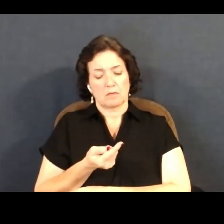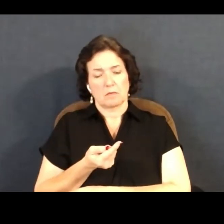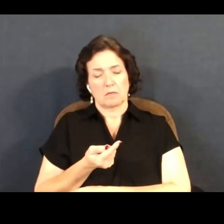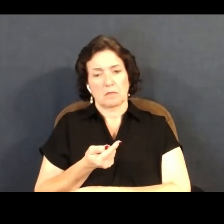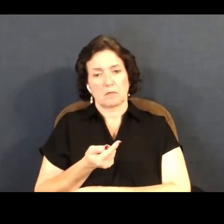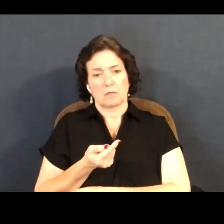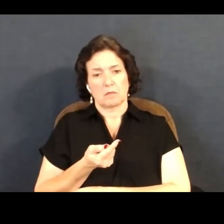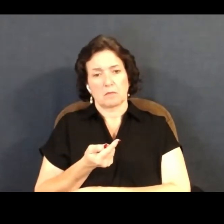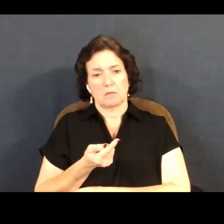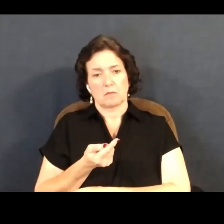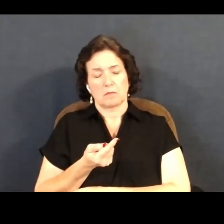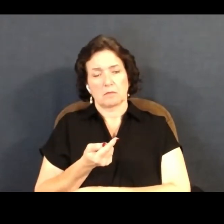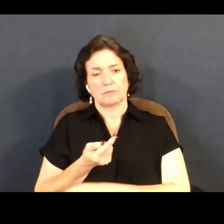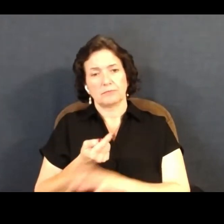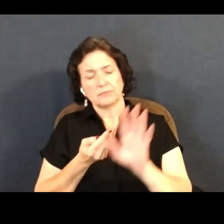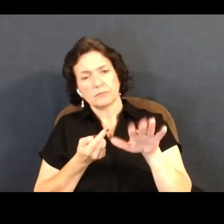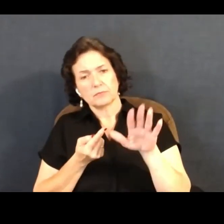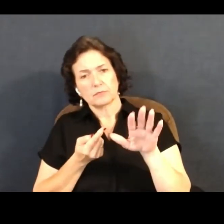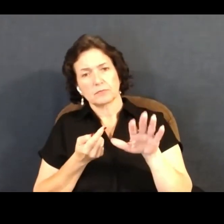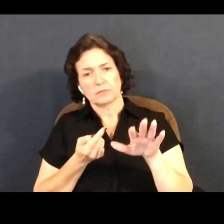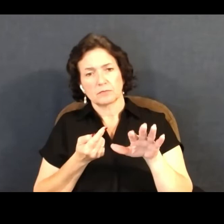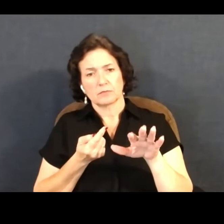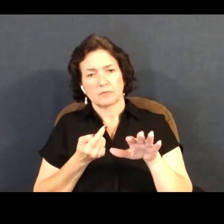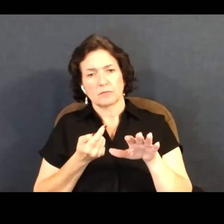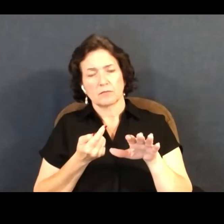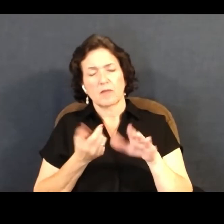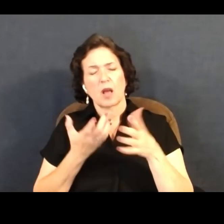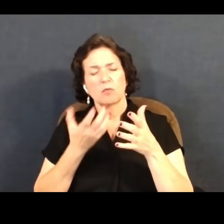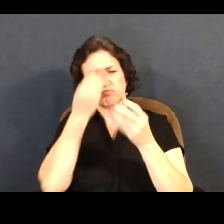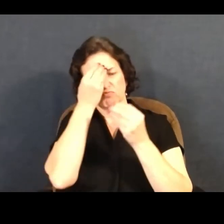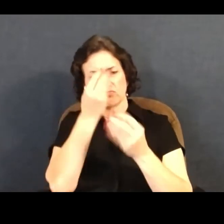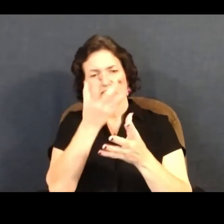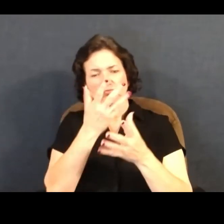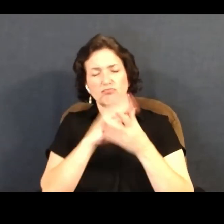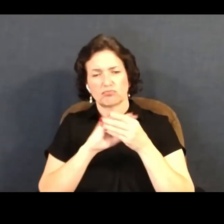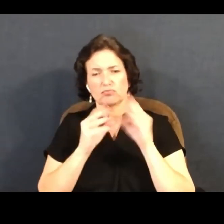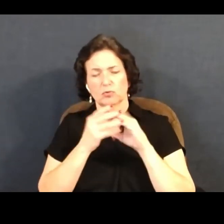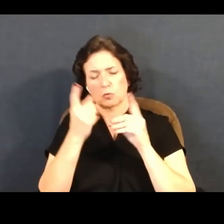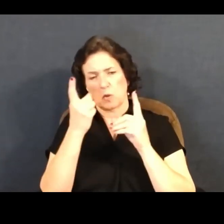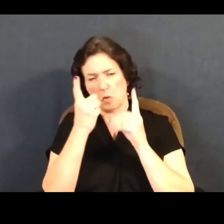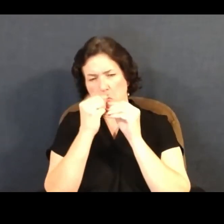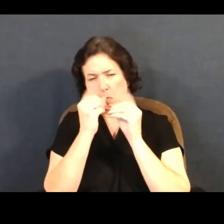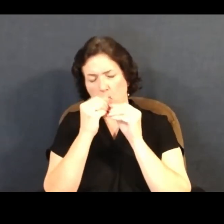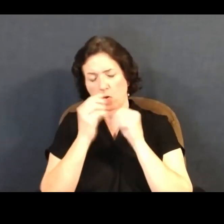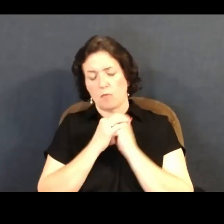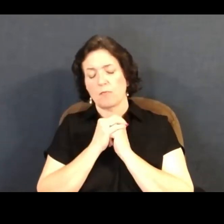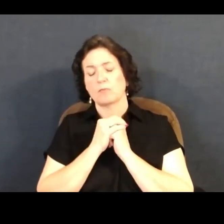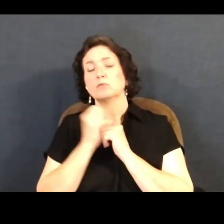"Let me tell you one last story," he said. And he told her the